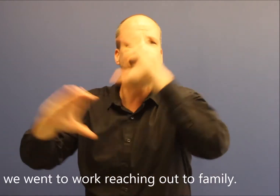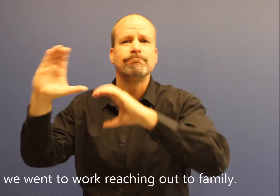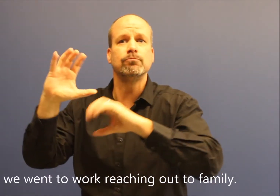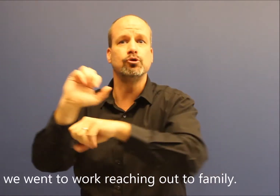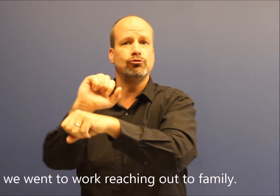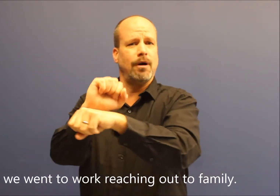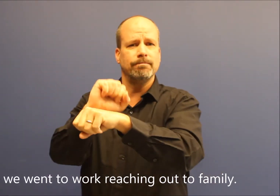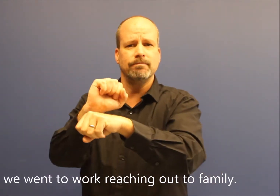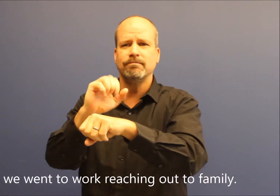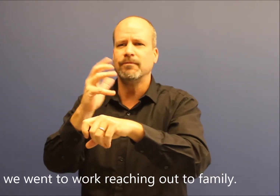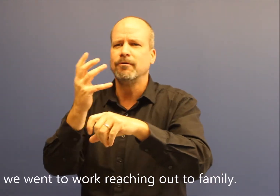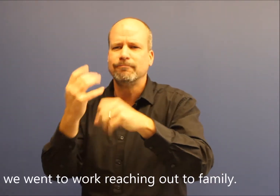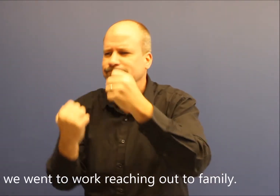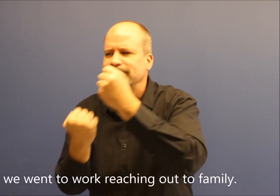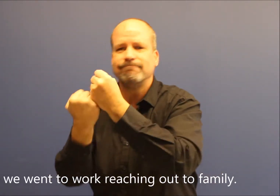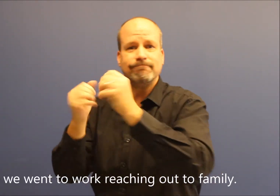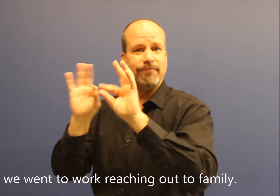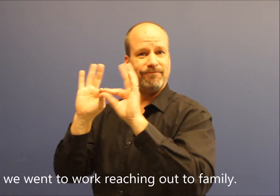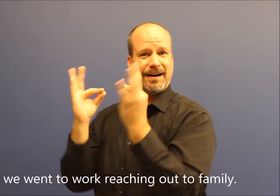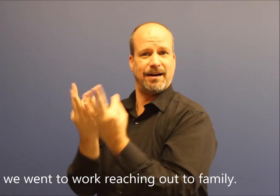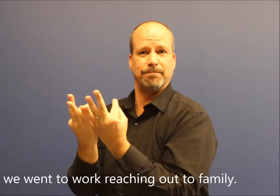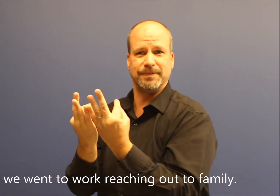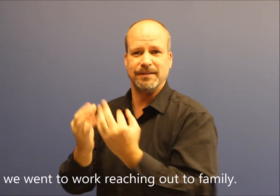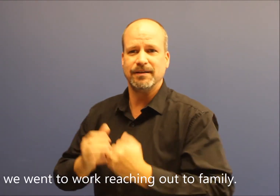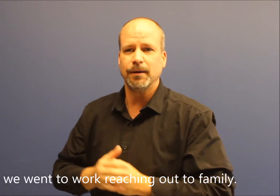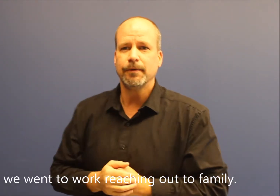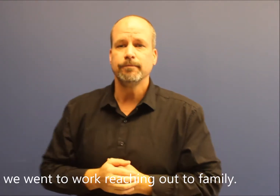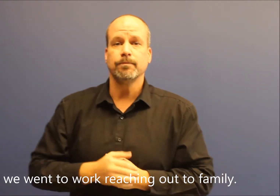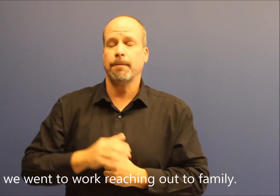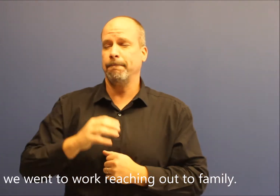while we went to work reaching out to family.